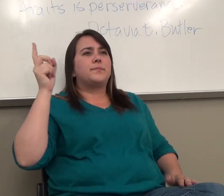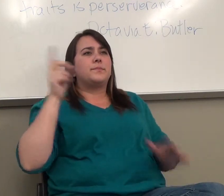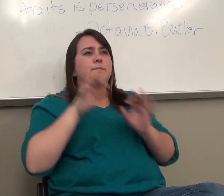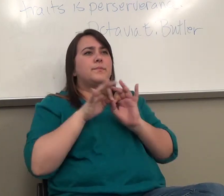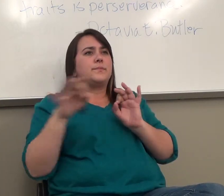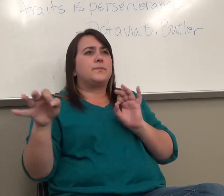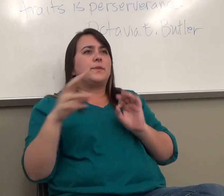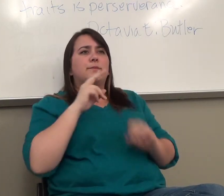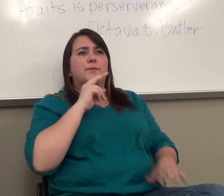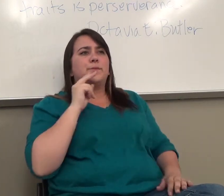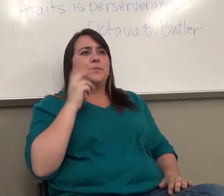in here?